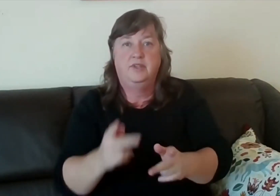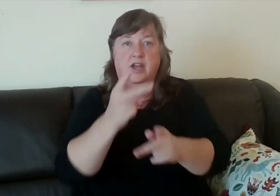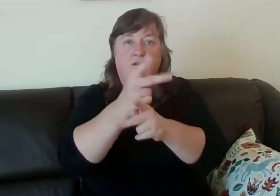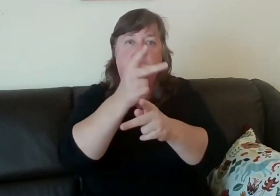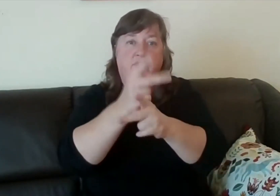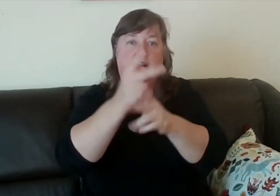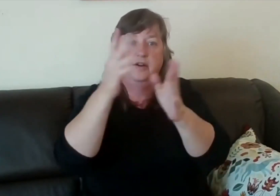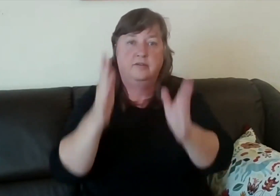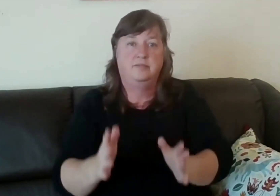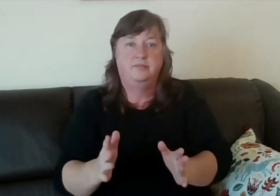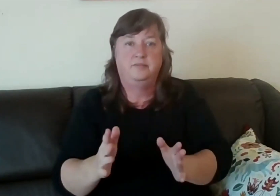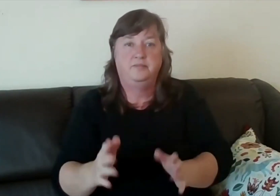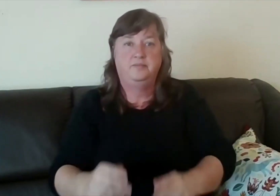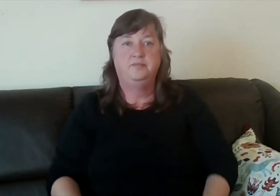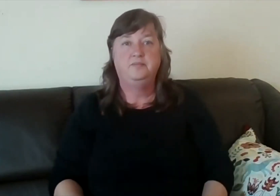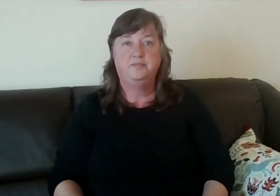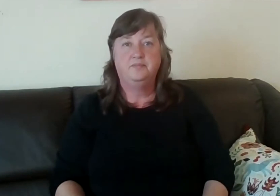care provider.